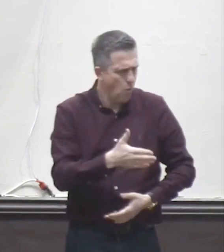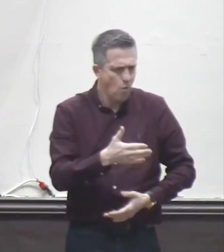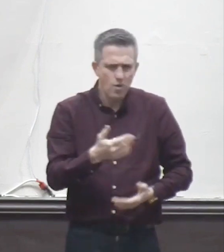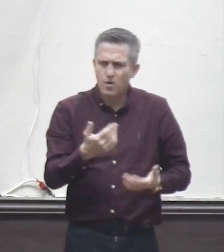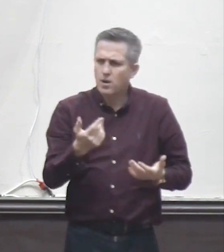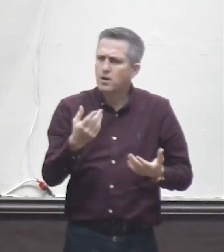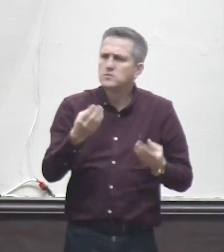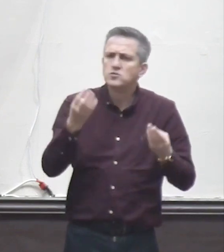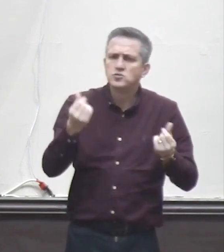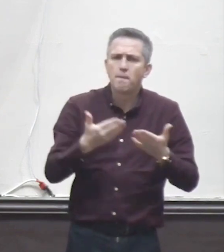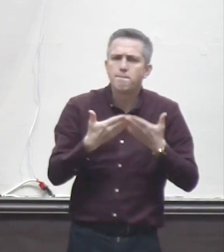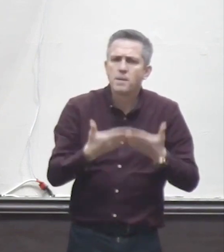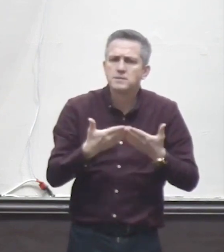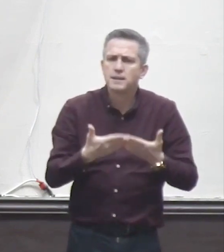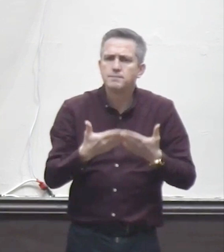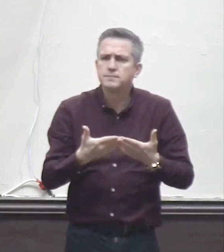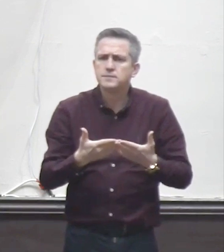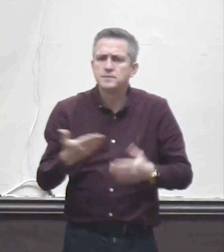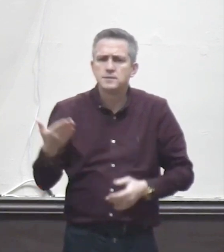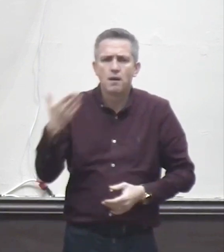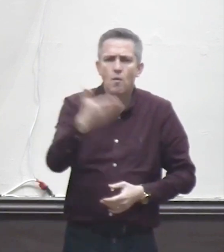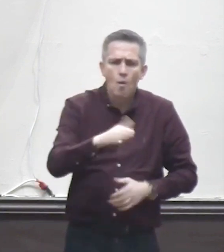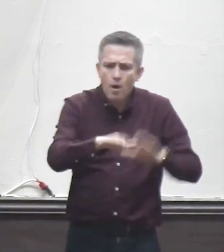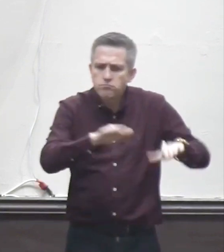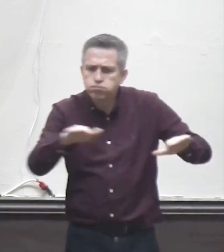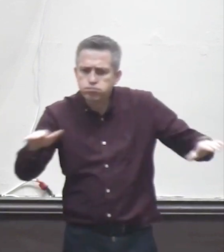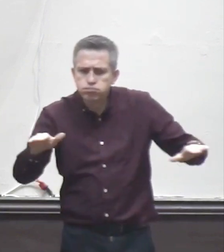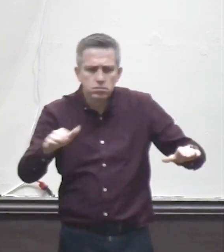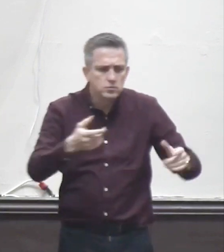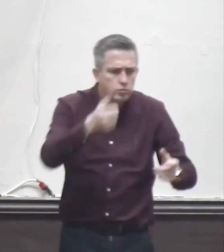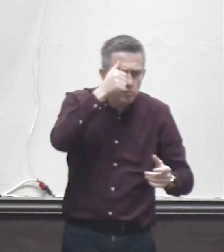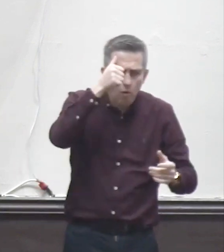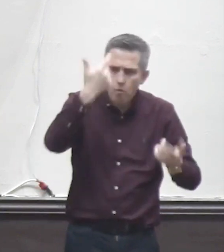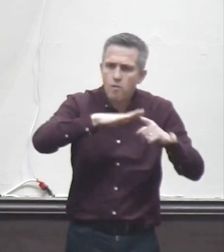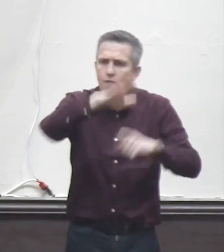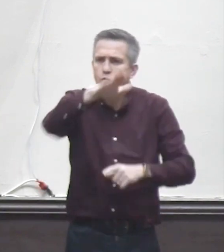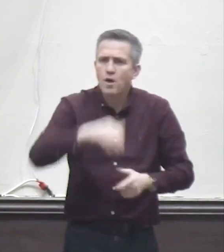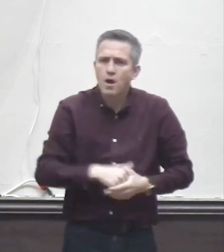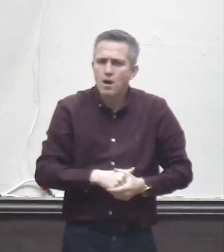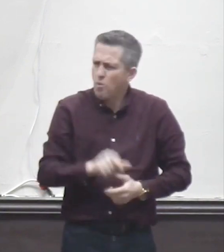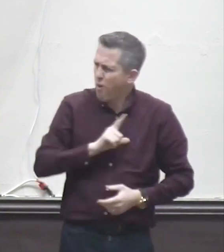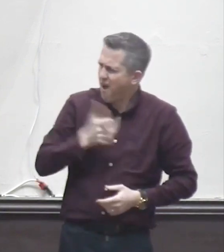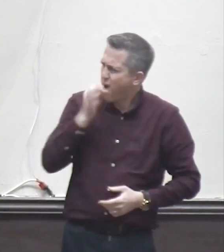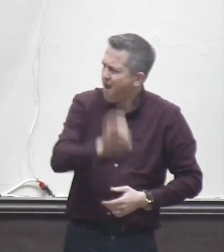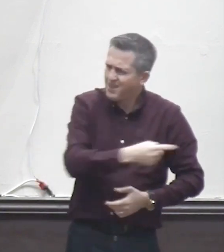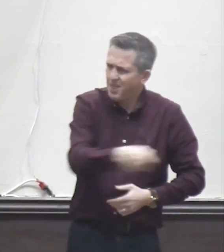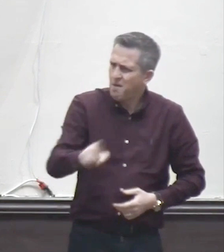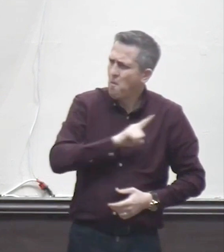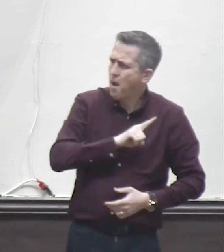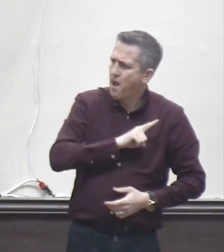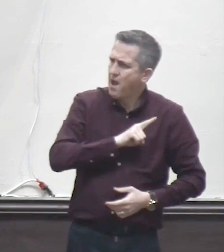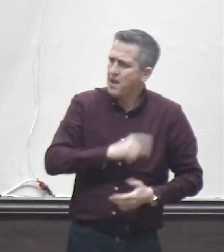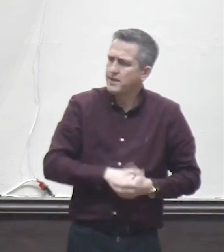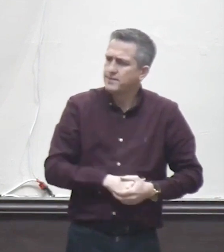the Muslims the fact that they also approach fortune tellers. Why?